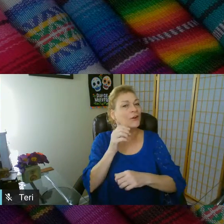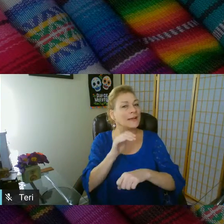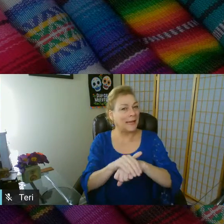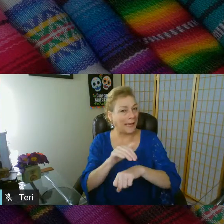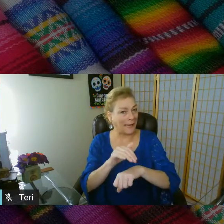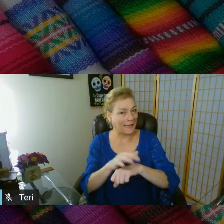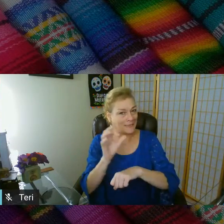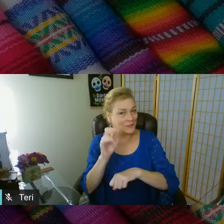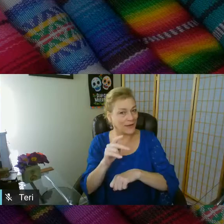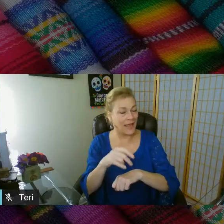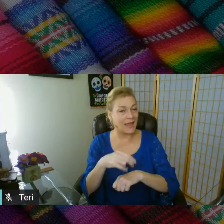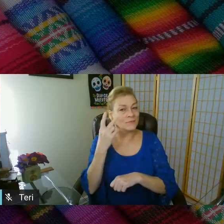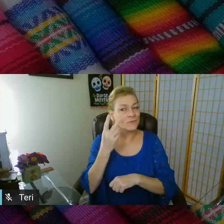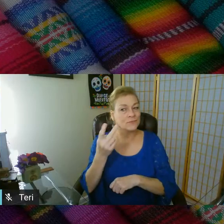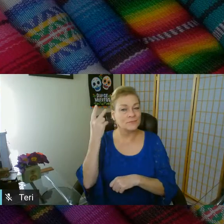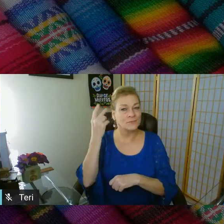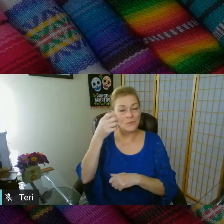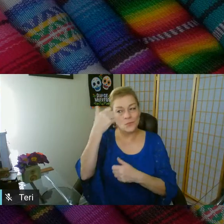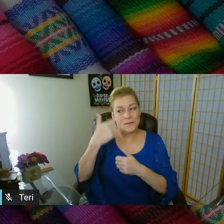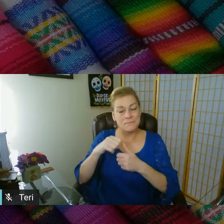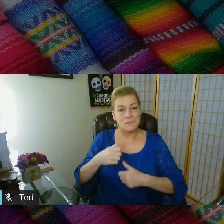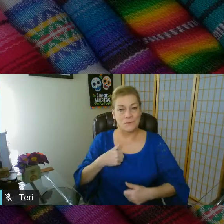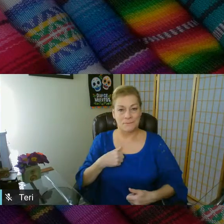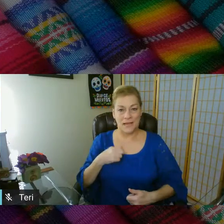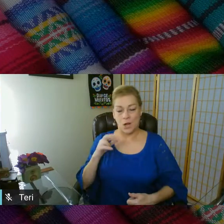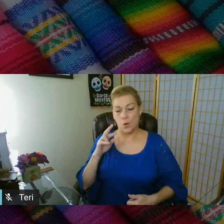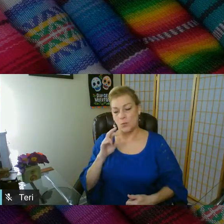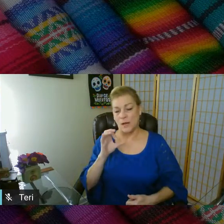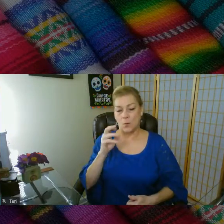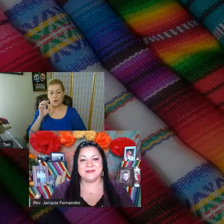well. Recuérdame, remember me, Pancho Javier.